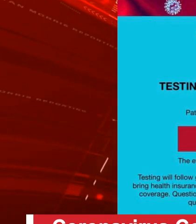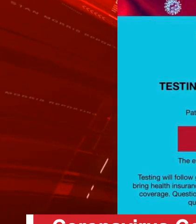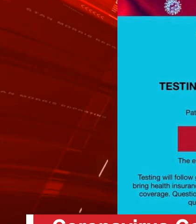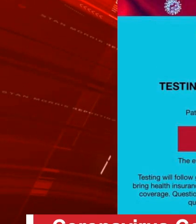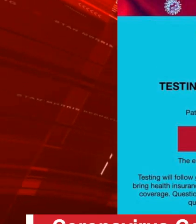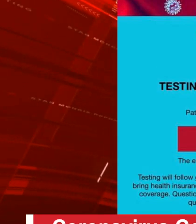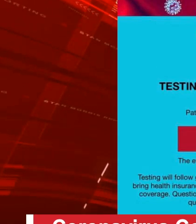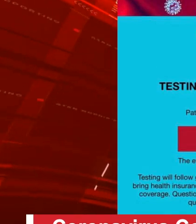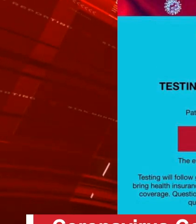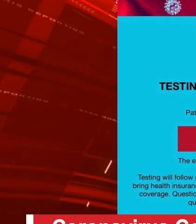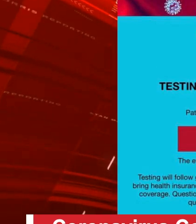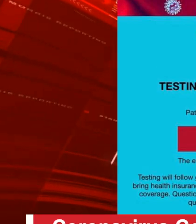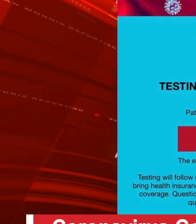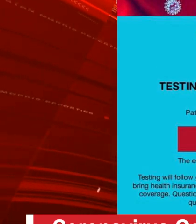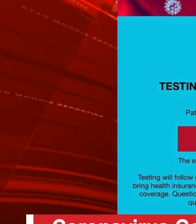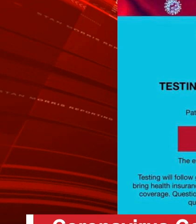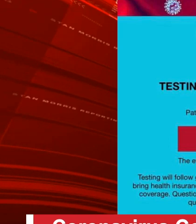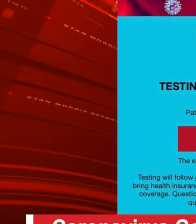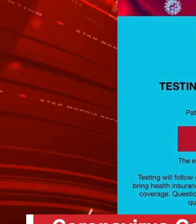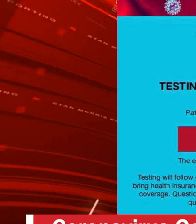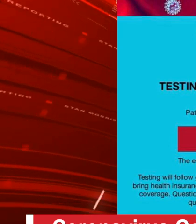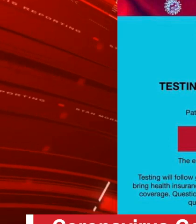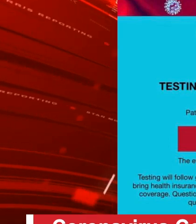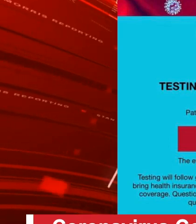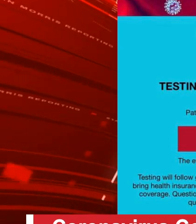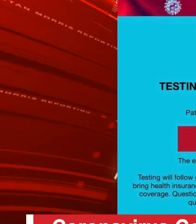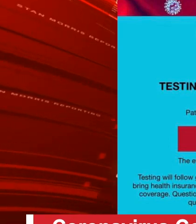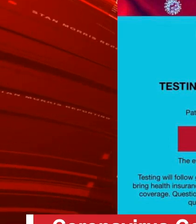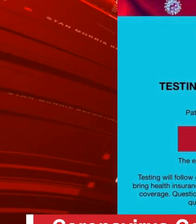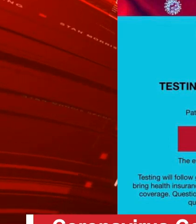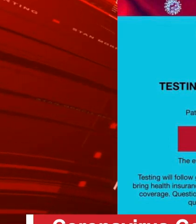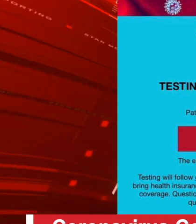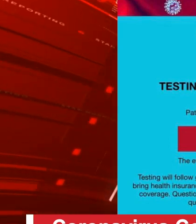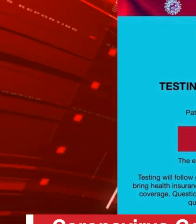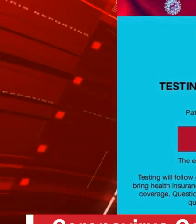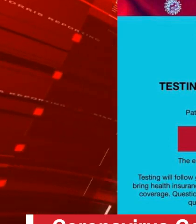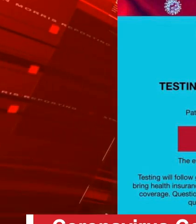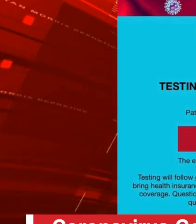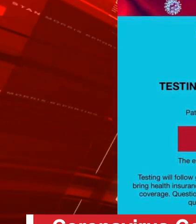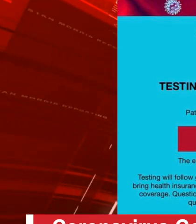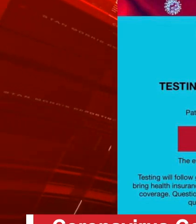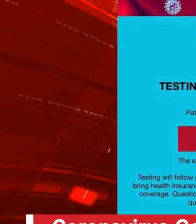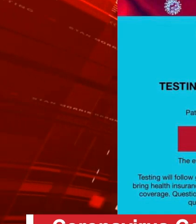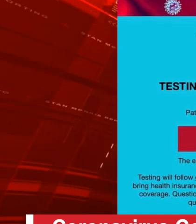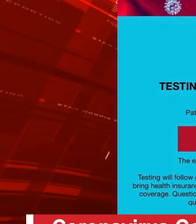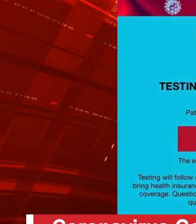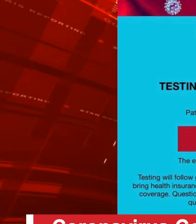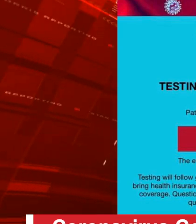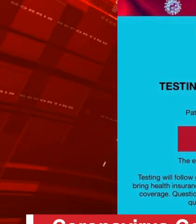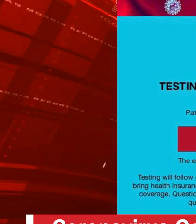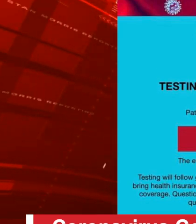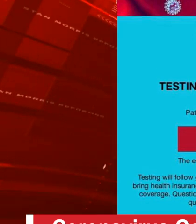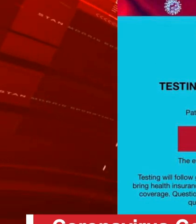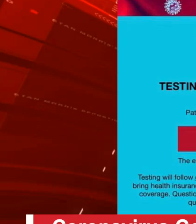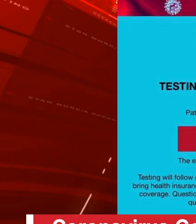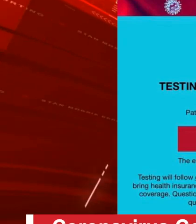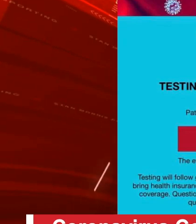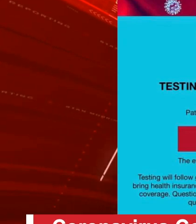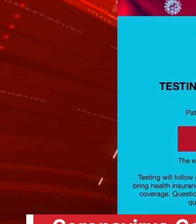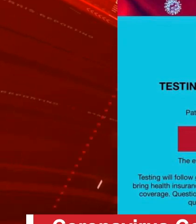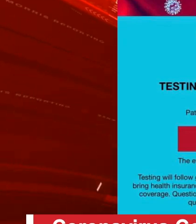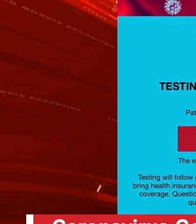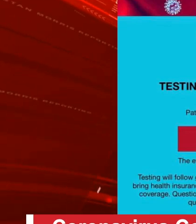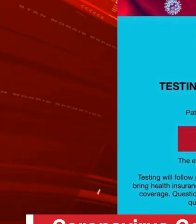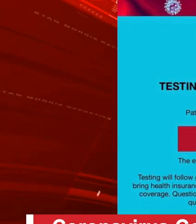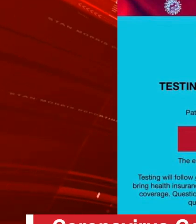Diffenay, offering this until 6 p.m. at 111 Dover in West Memphis. For those of you in Greene County who would